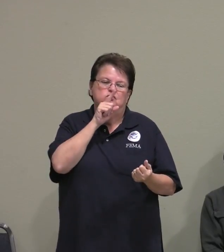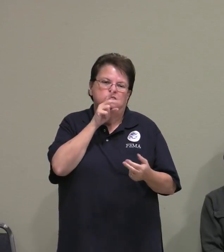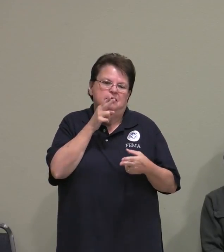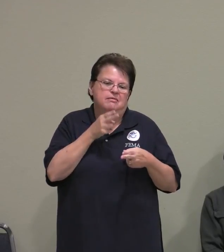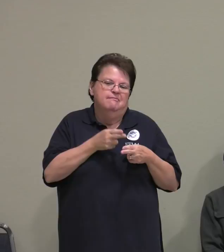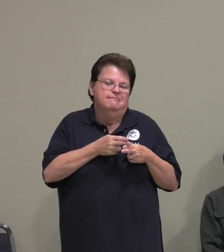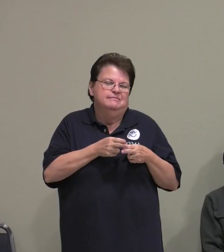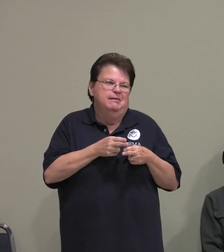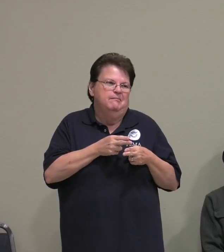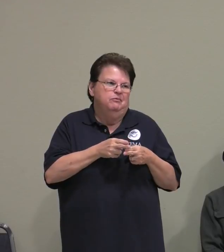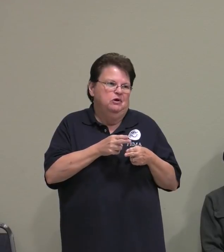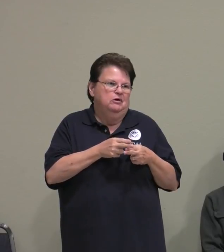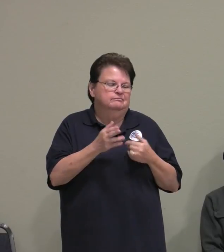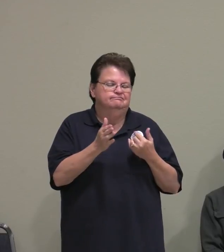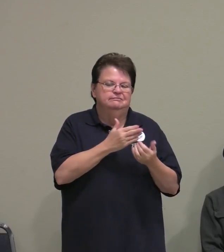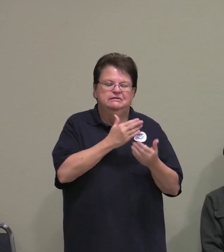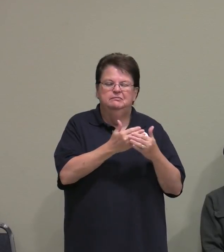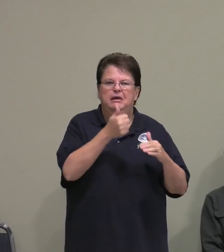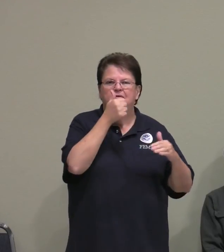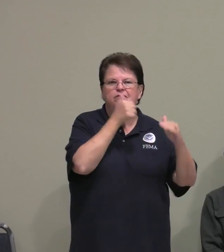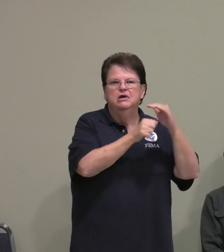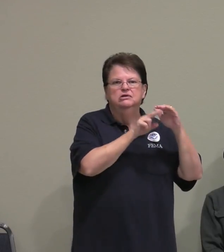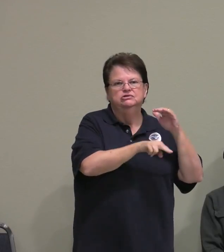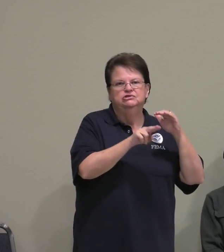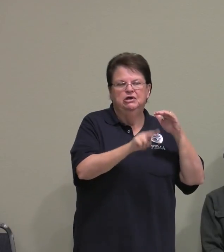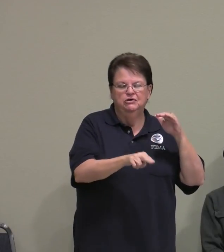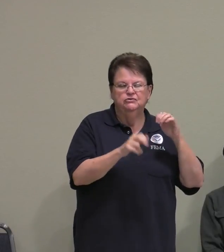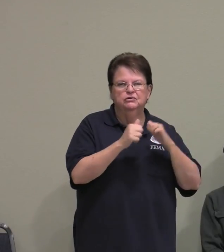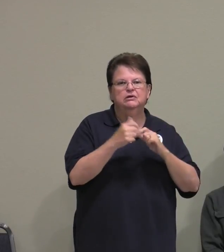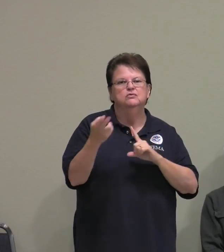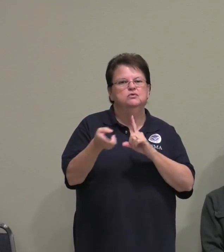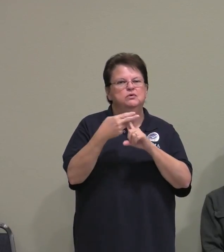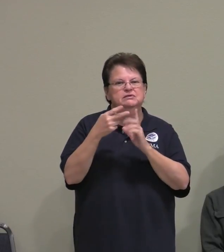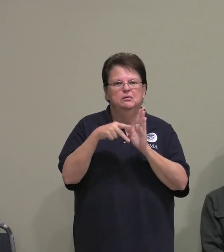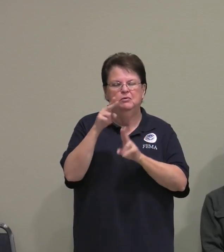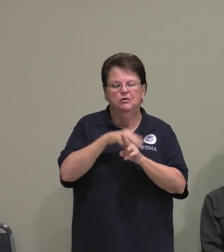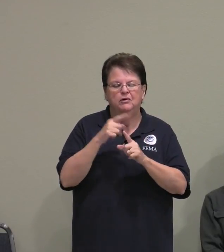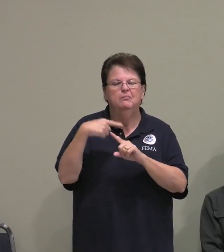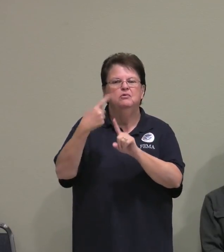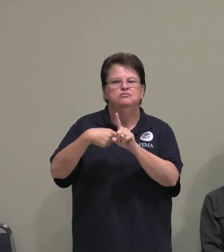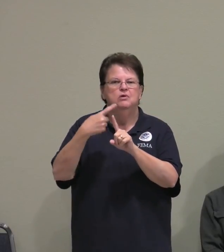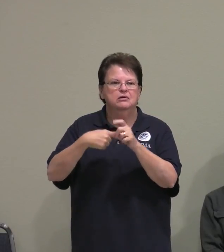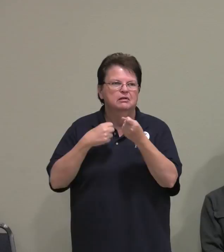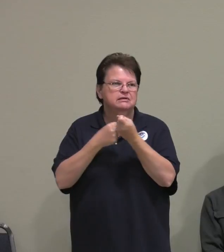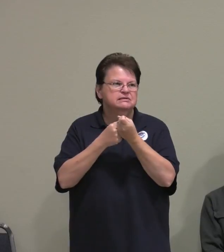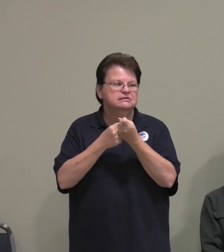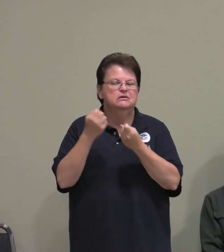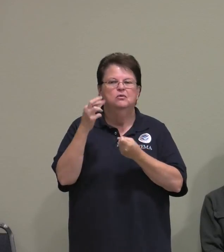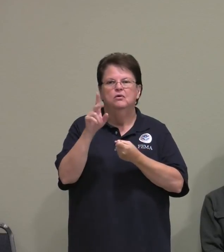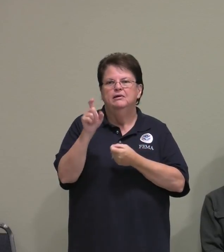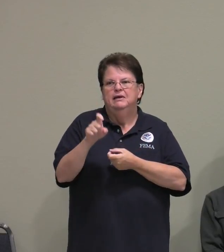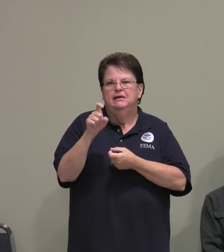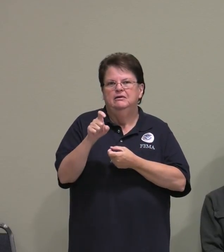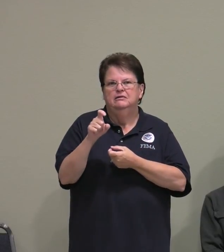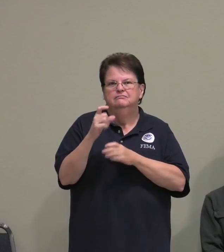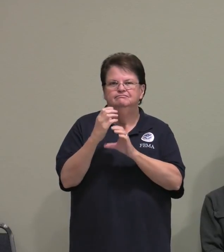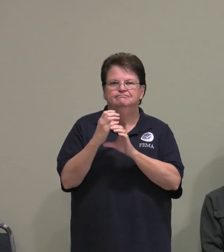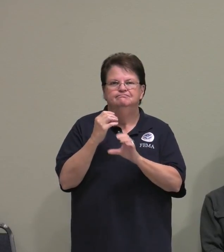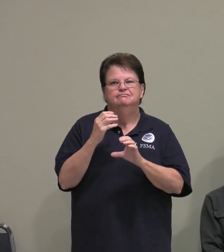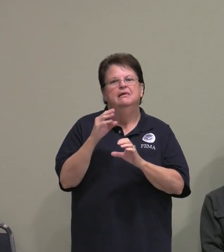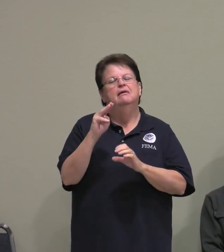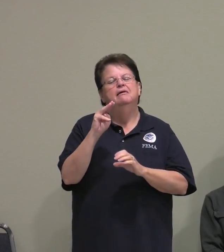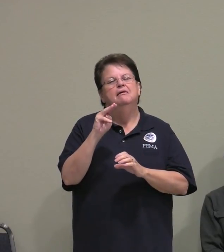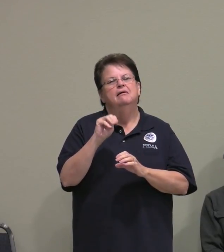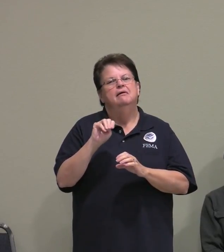solution, whether it's the sheltering, our hotel program, our rental assistance, or if needed, manufactured housing